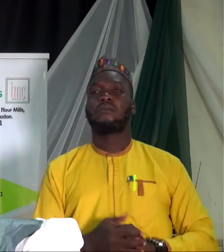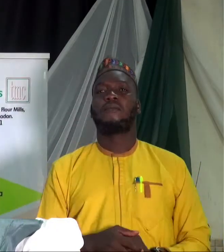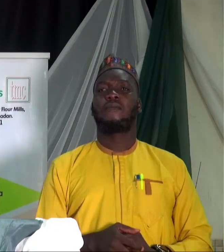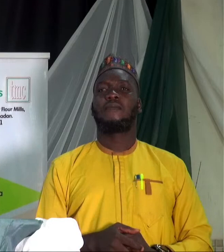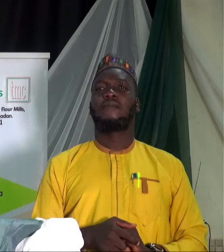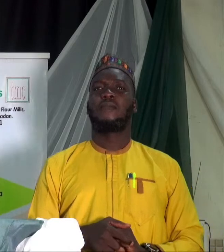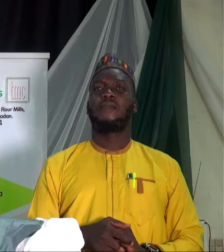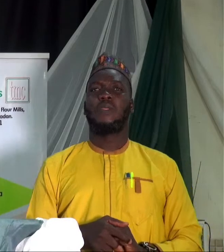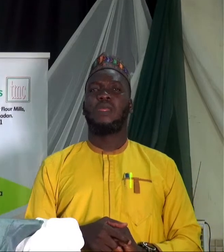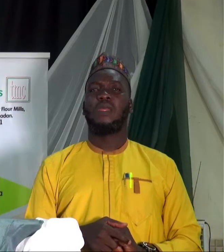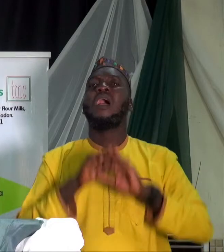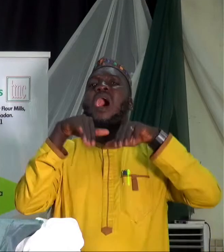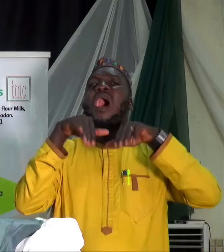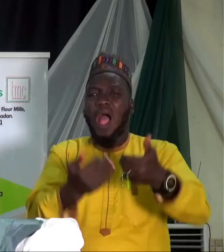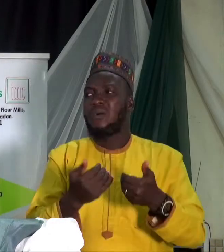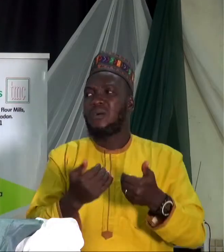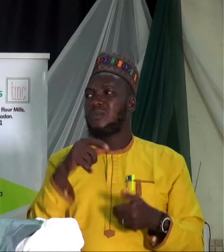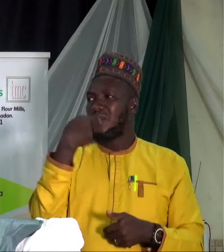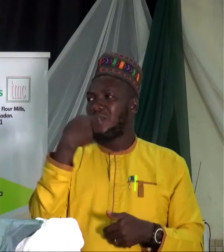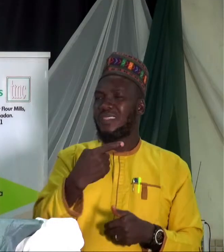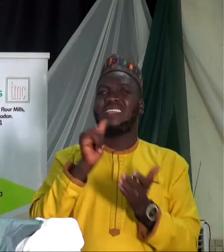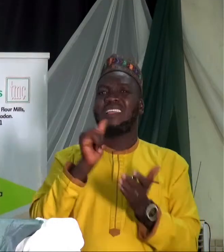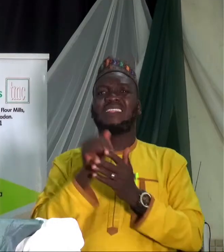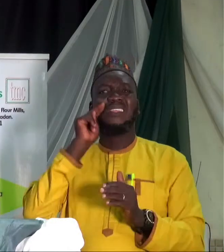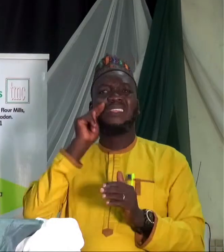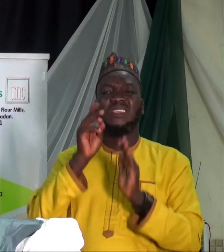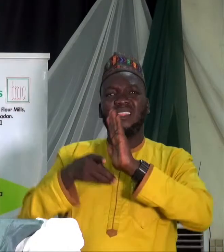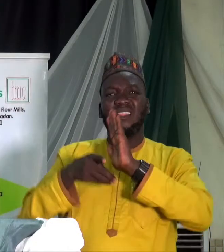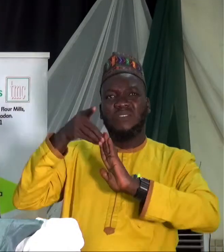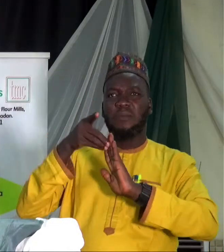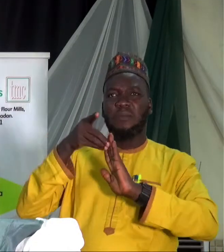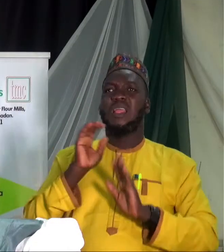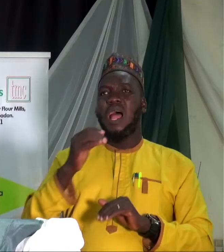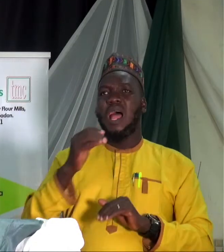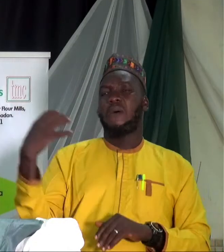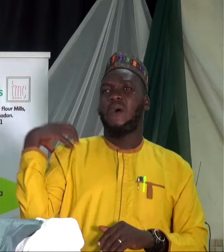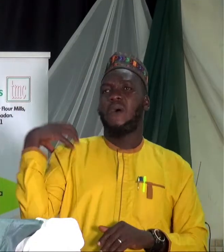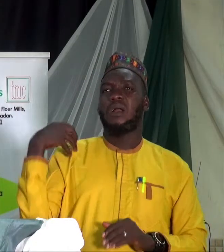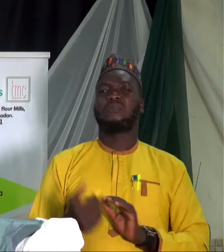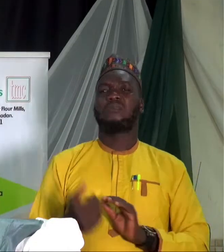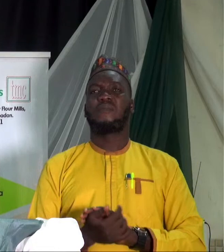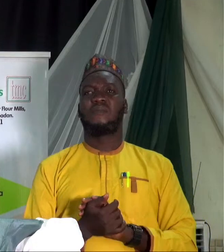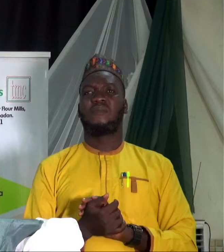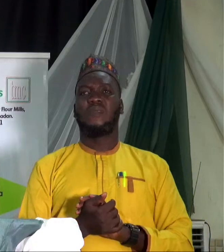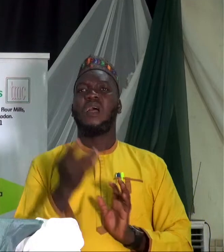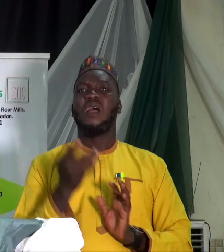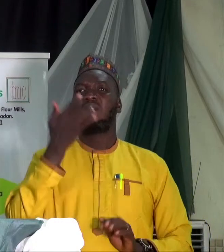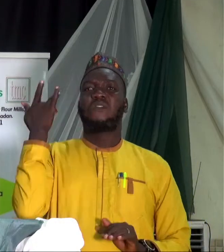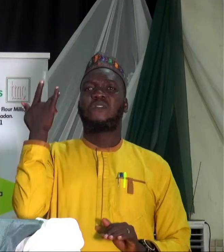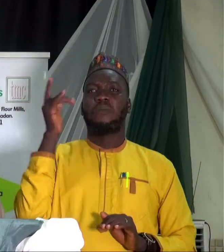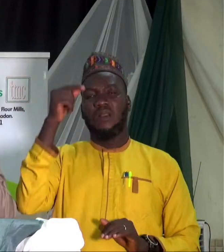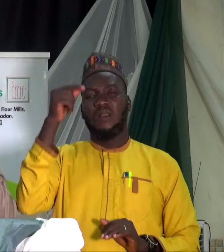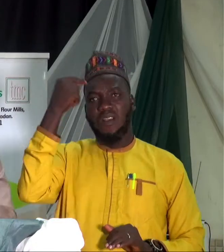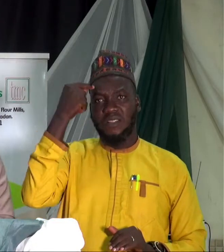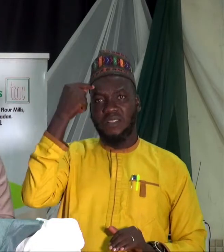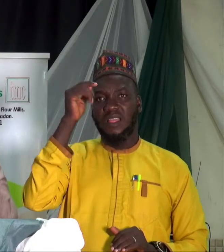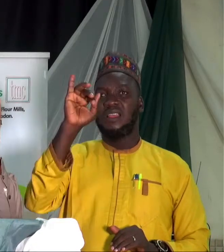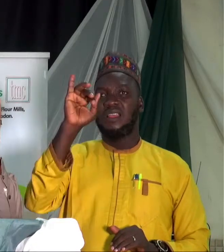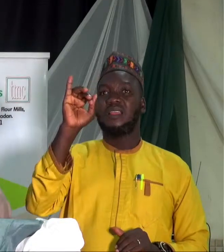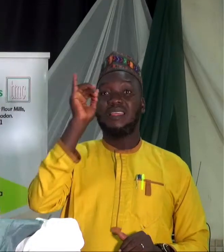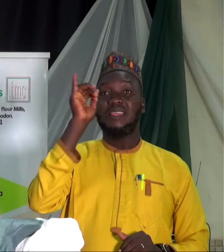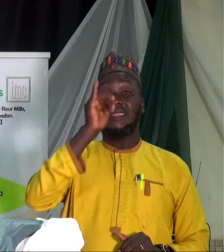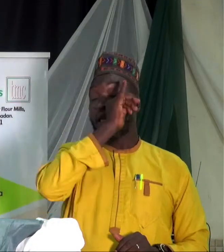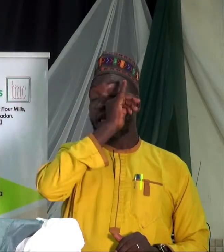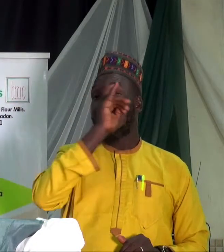how would I be saying Nigeria development oga wa former governor Isaac Abiola Ajimobi kolon